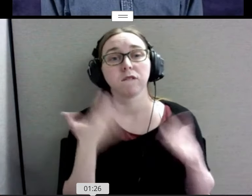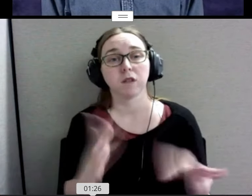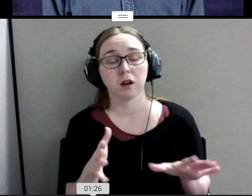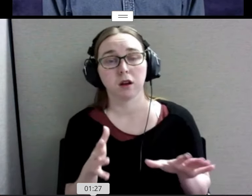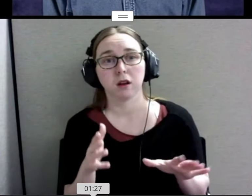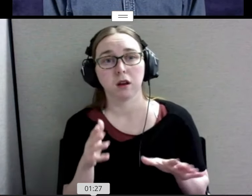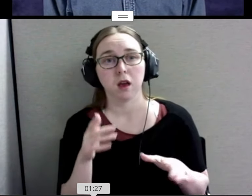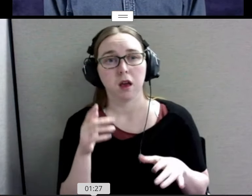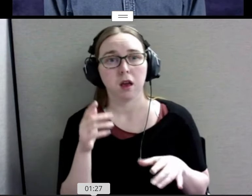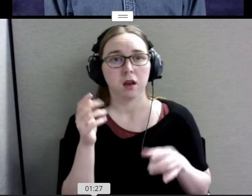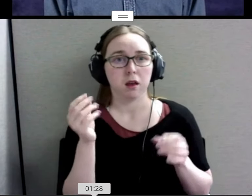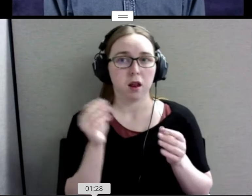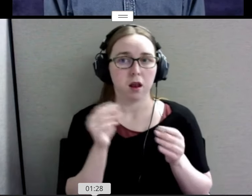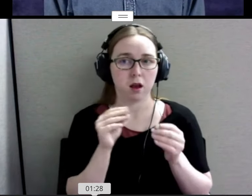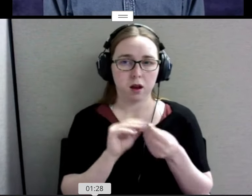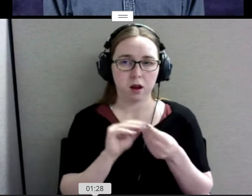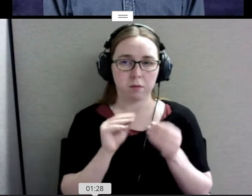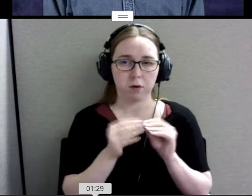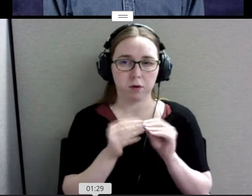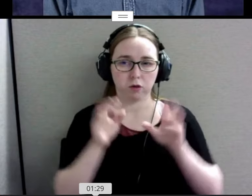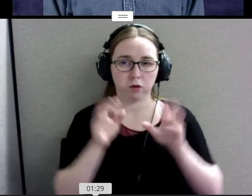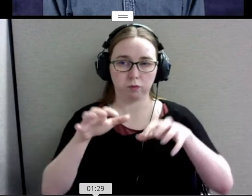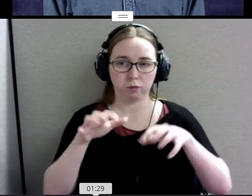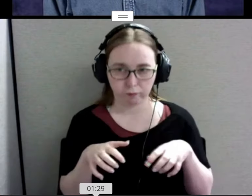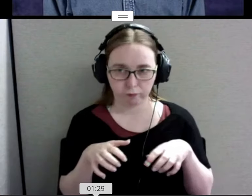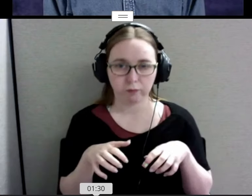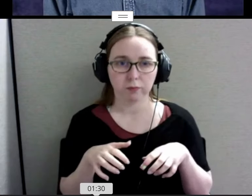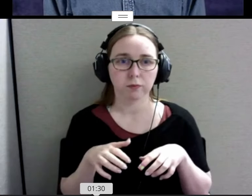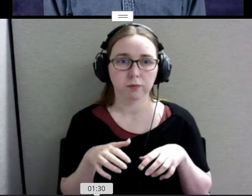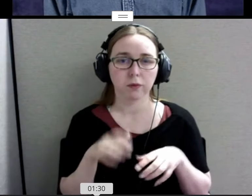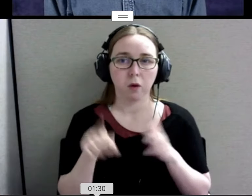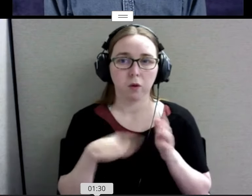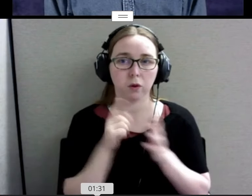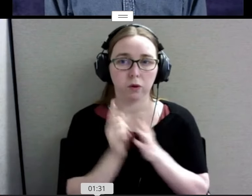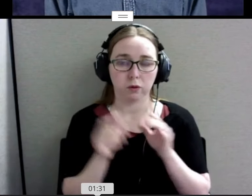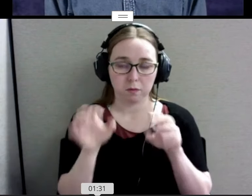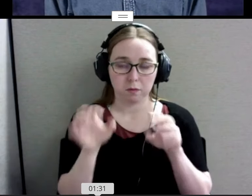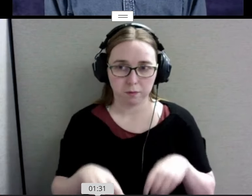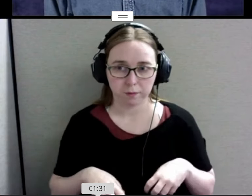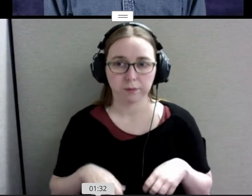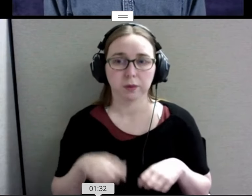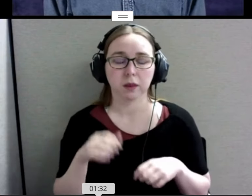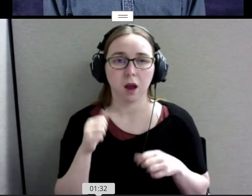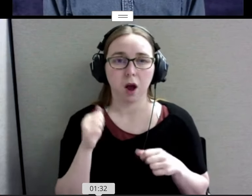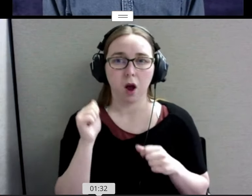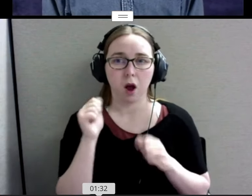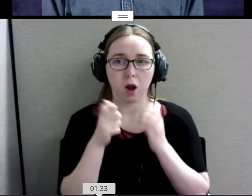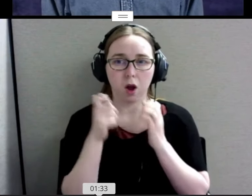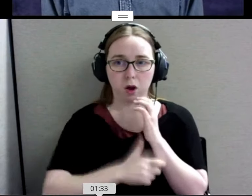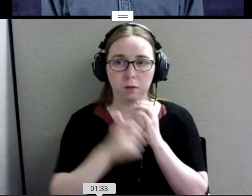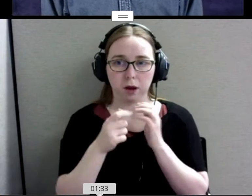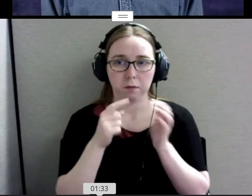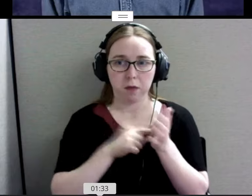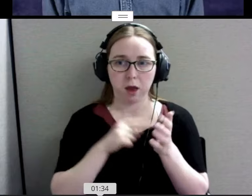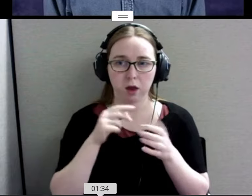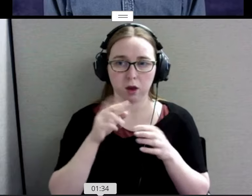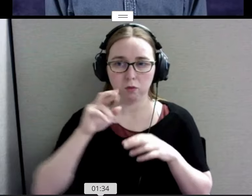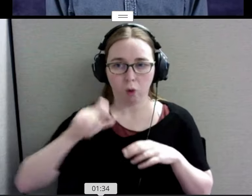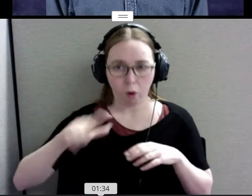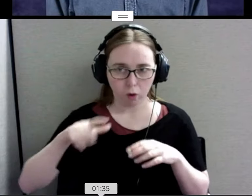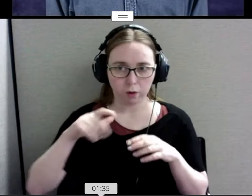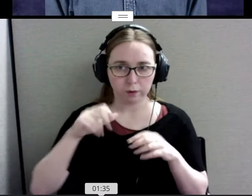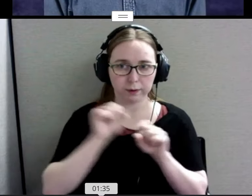happens is that they then input the number of hours that the individual has had into what they call an automated payroll system. So they pull up specifically